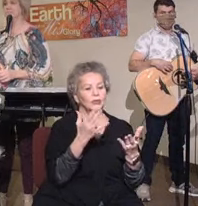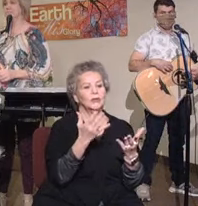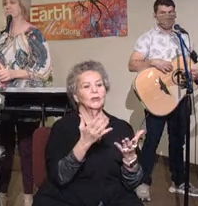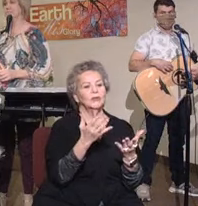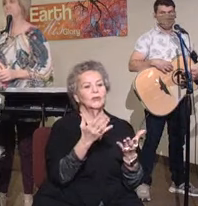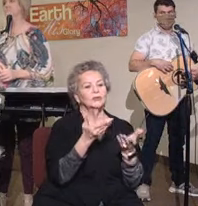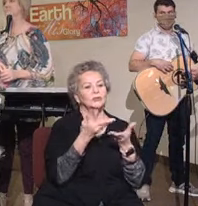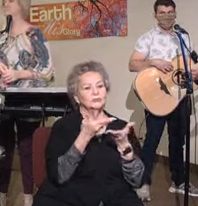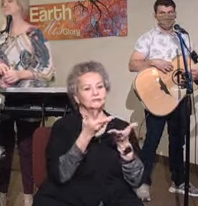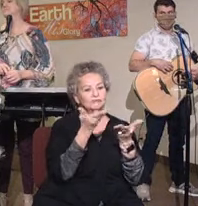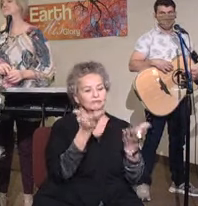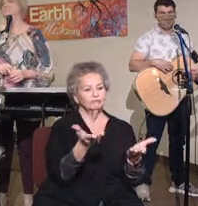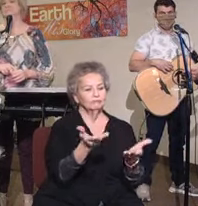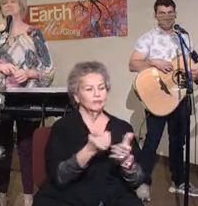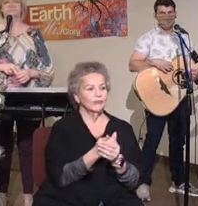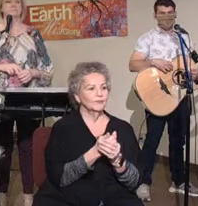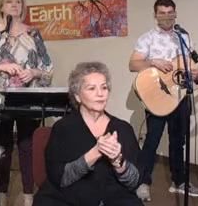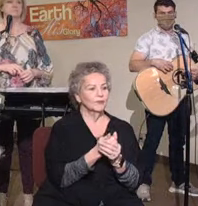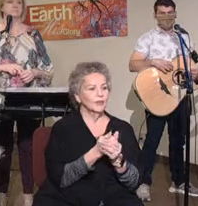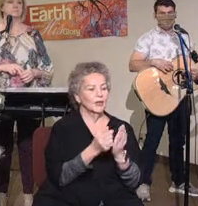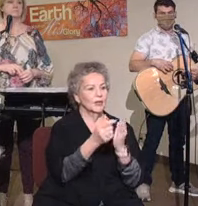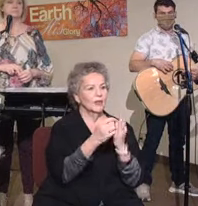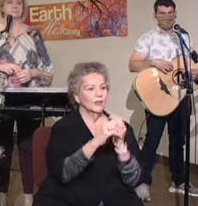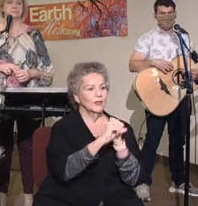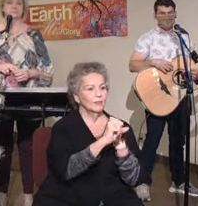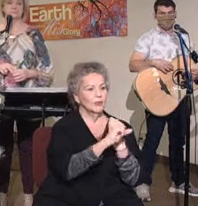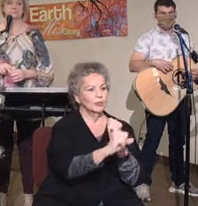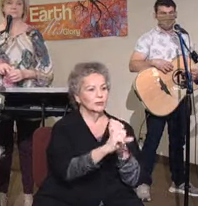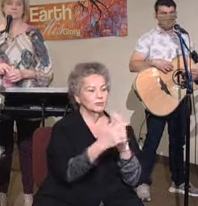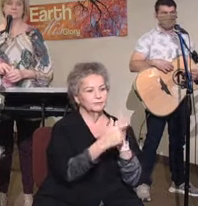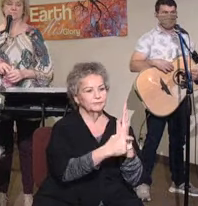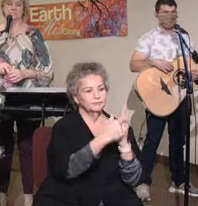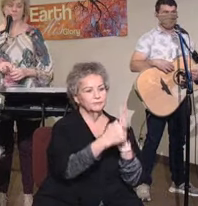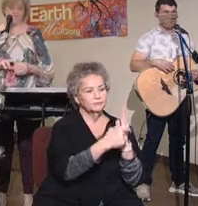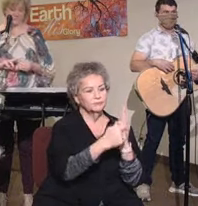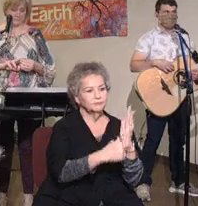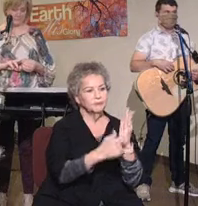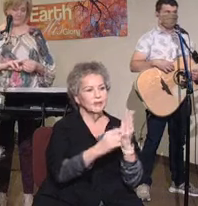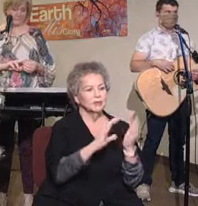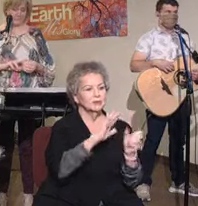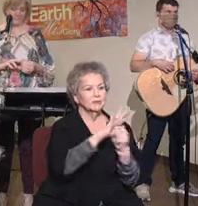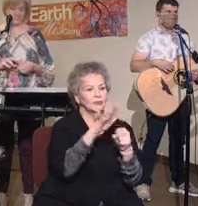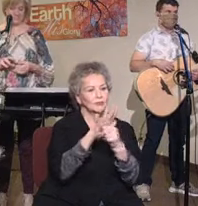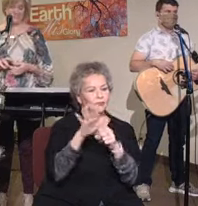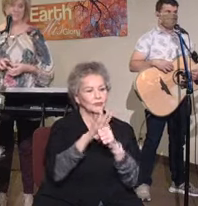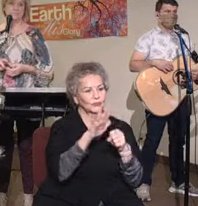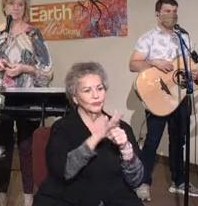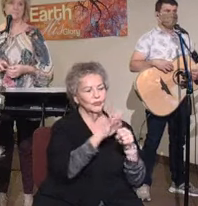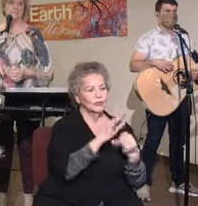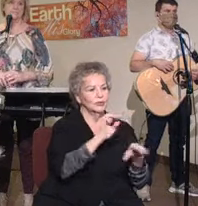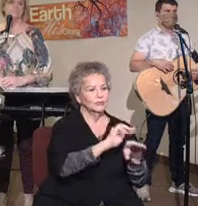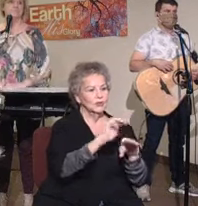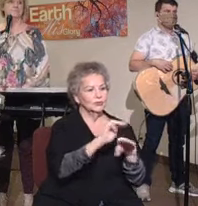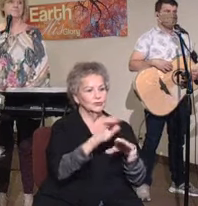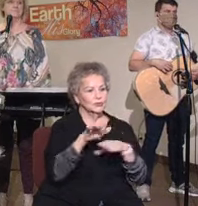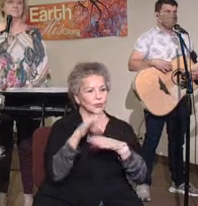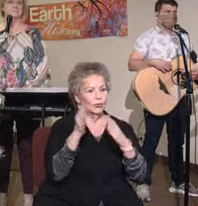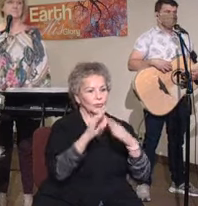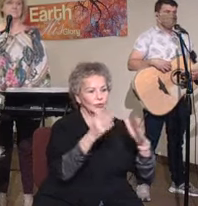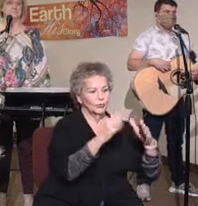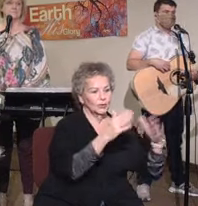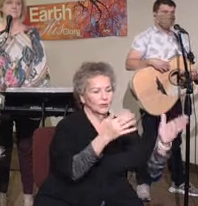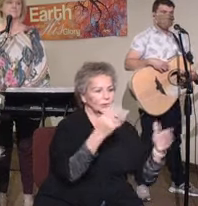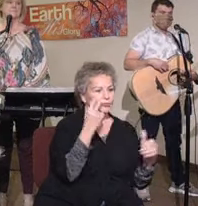that. The bulletin is getting chock full as we are opening up ministries. You'll see there's a lot